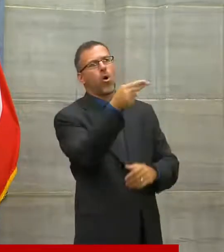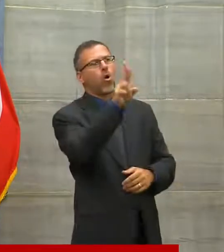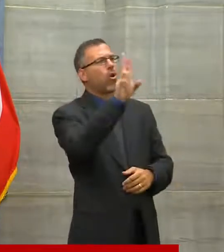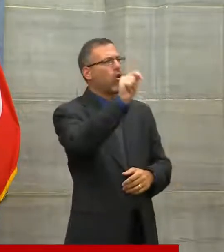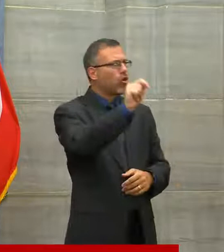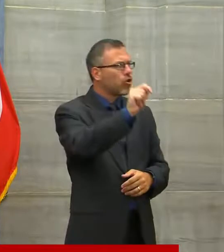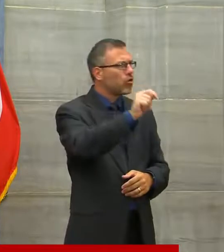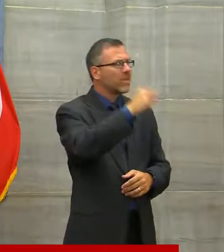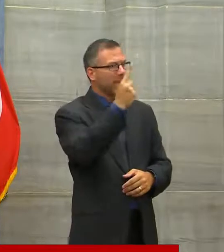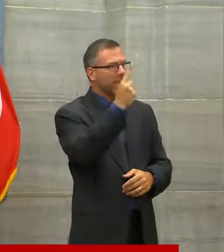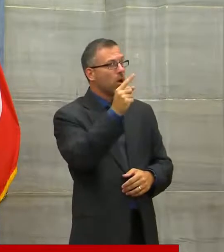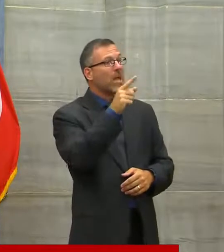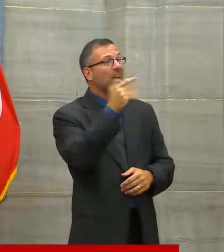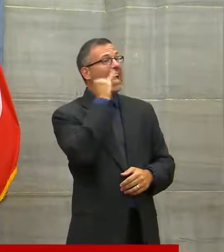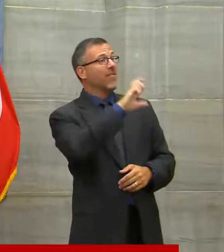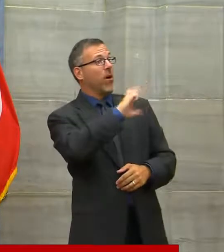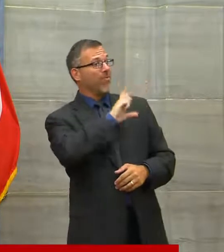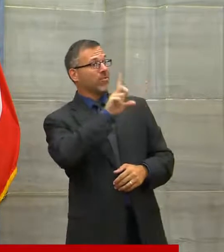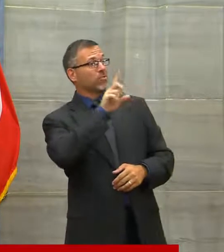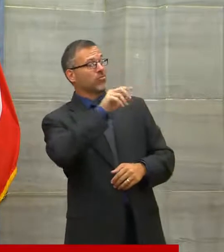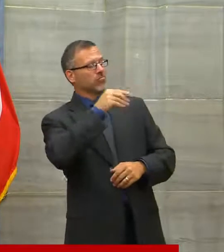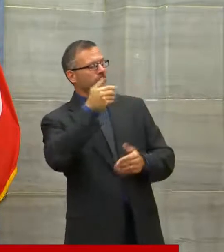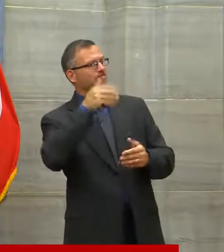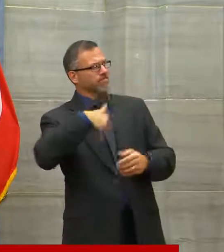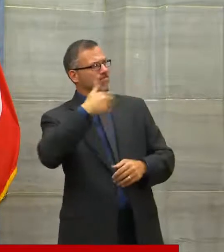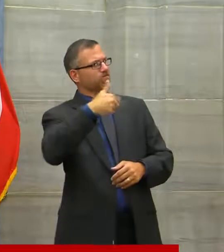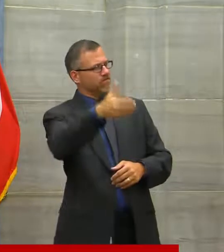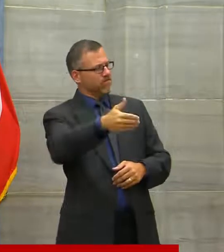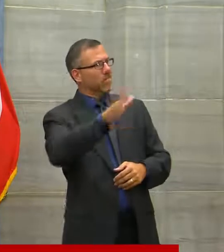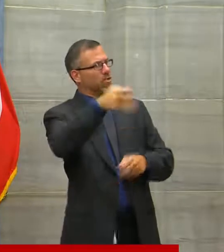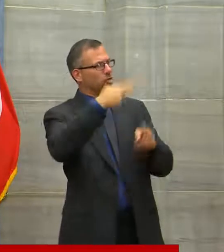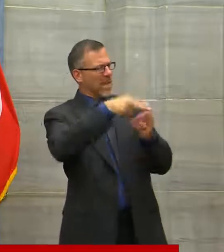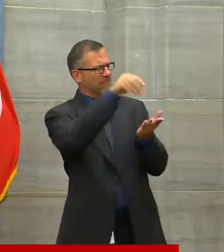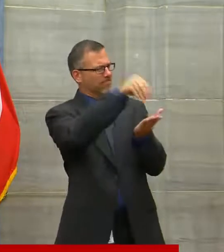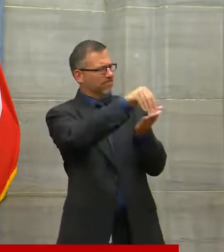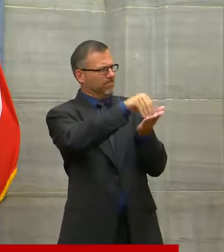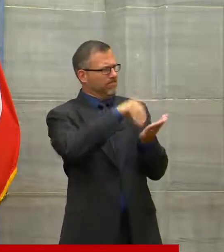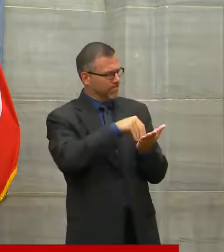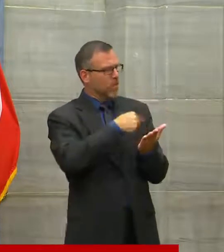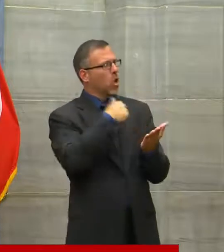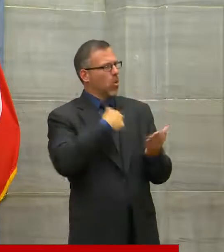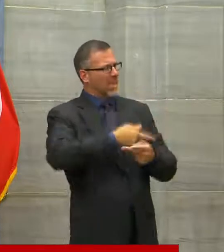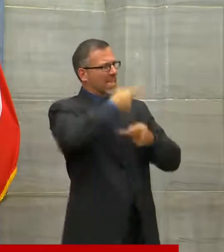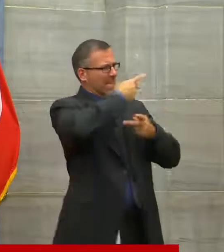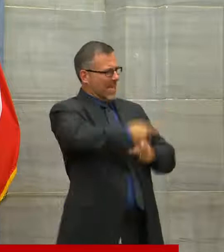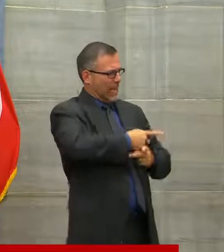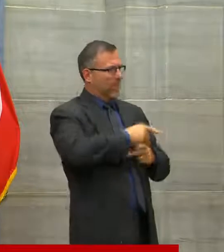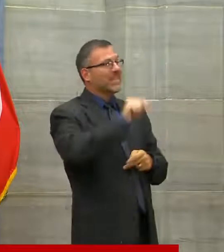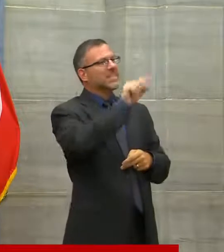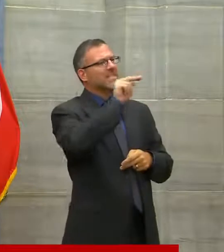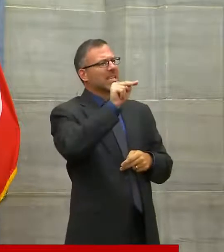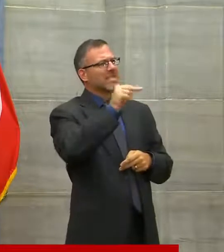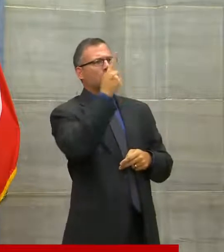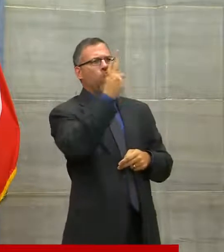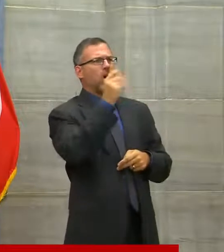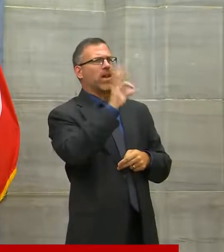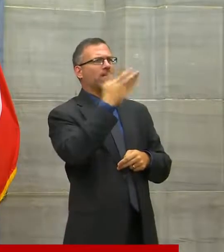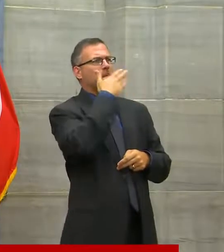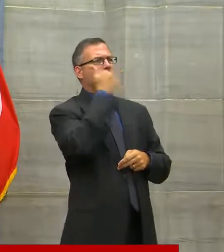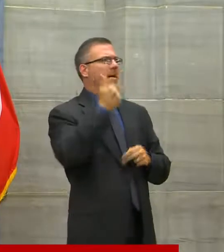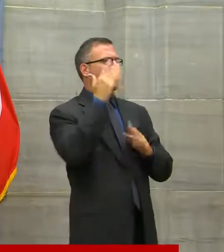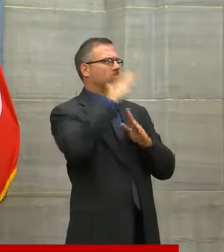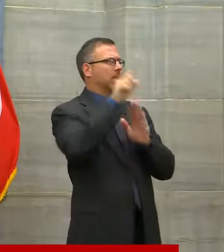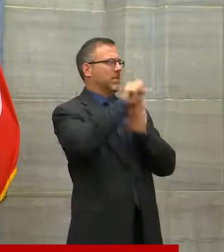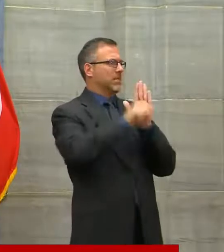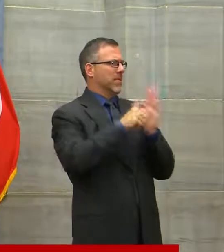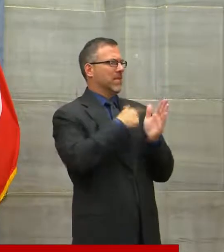required under TCA 3810-102. Tennessee is a leader in that arena throughout the country, and we submit the data to